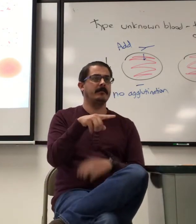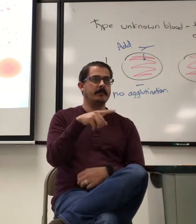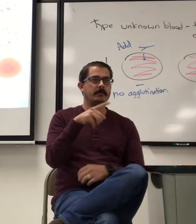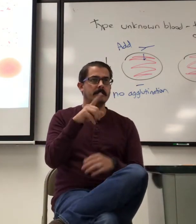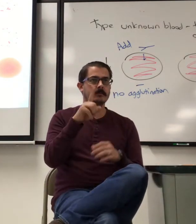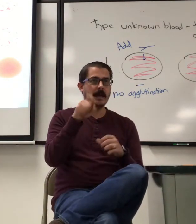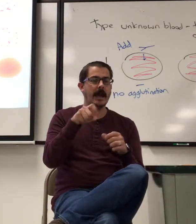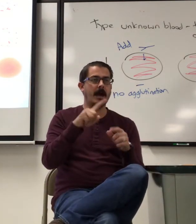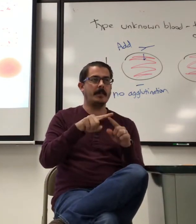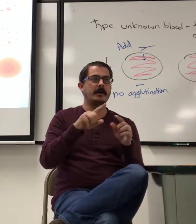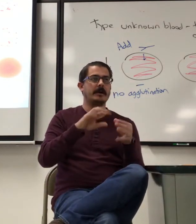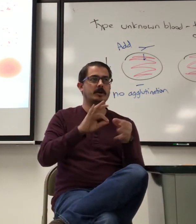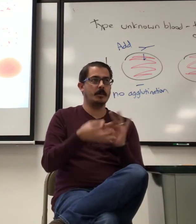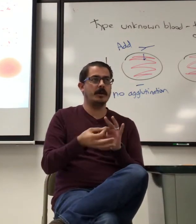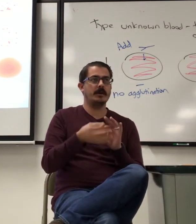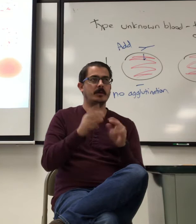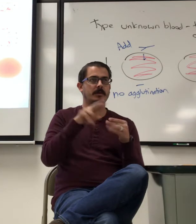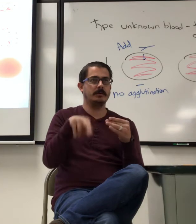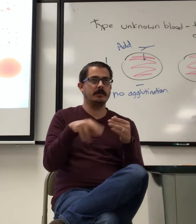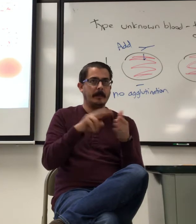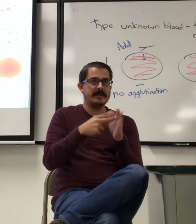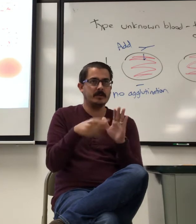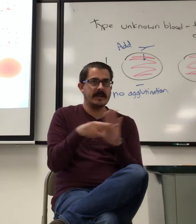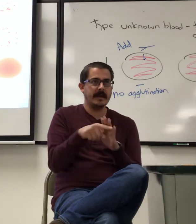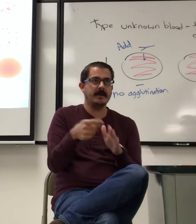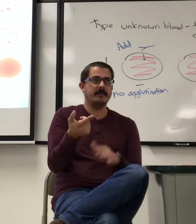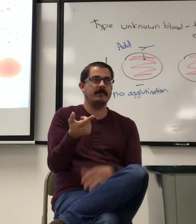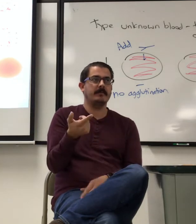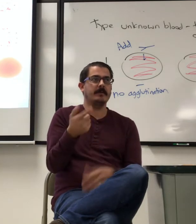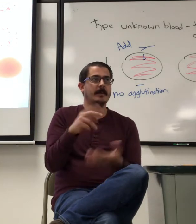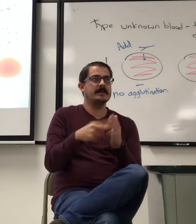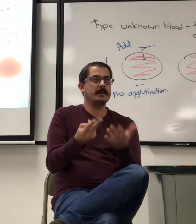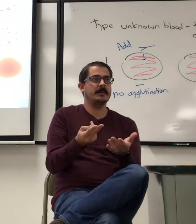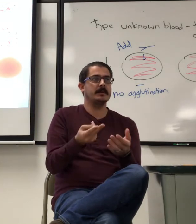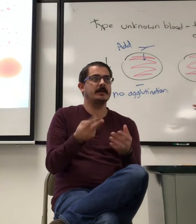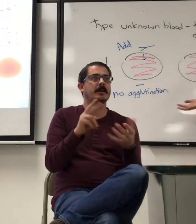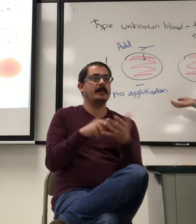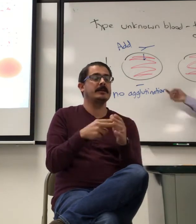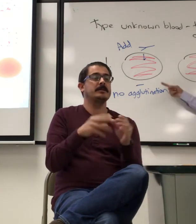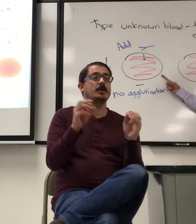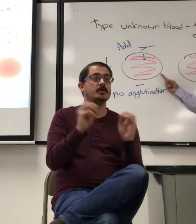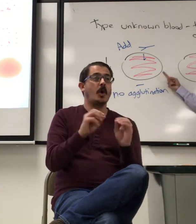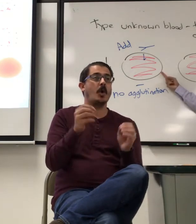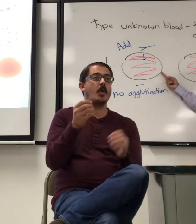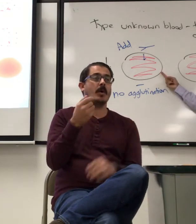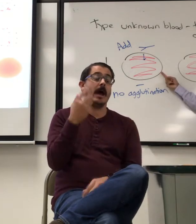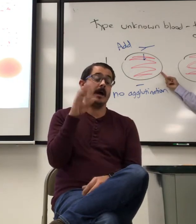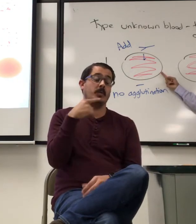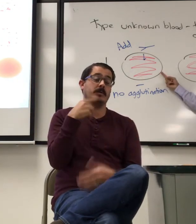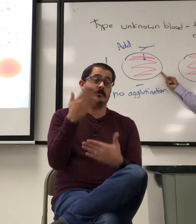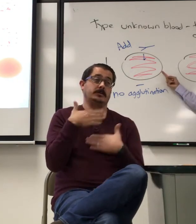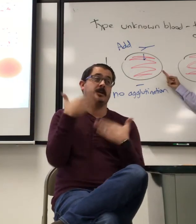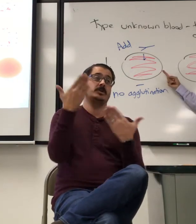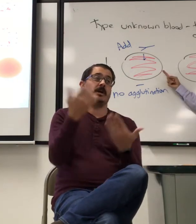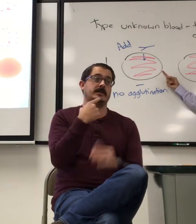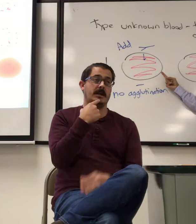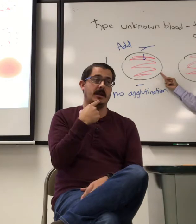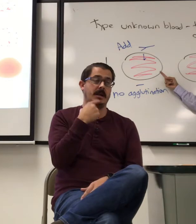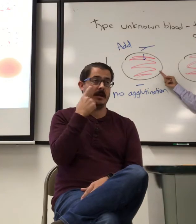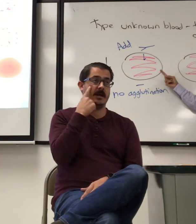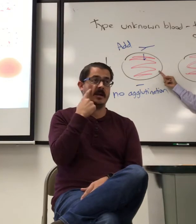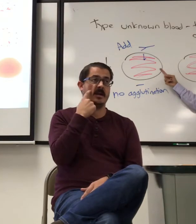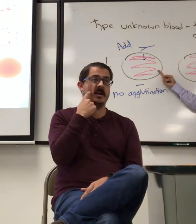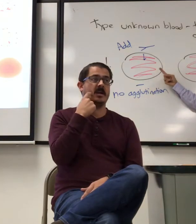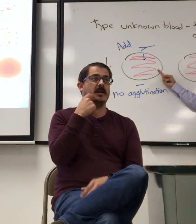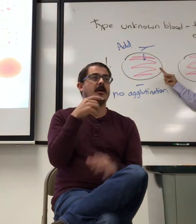the result. Oh, it means it was negative. What does that mean? It's got to mean something. What I would say is,